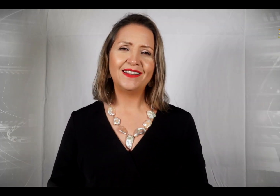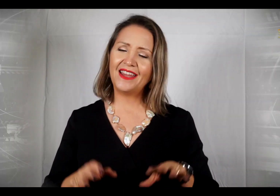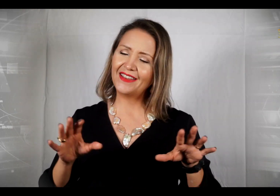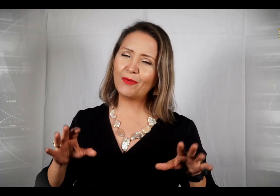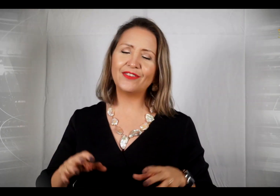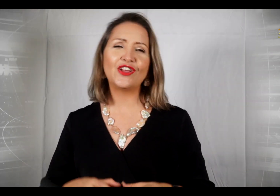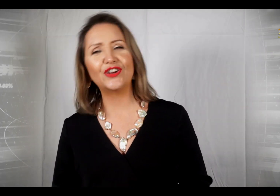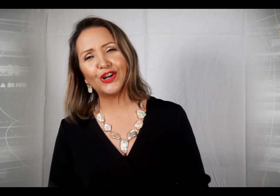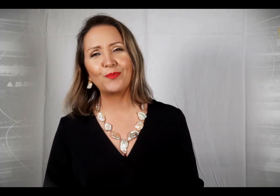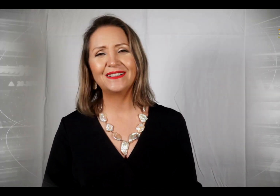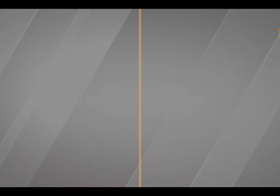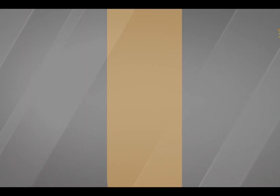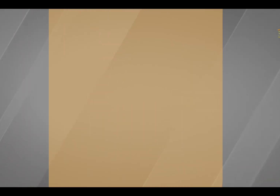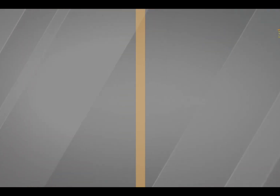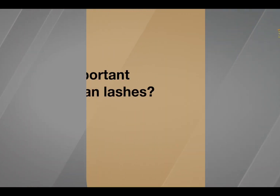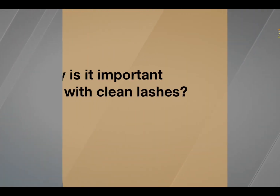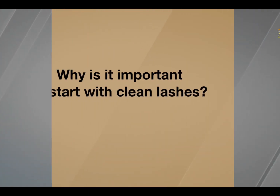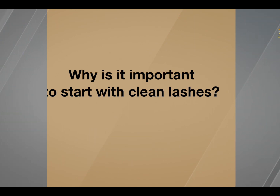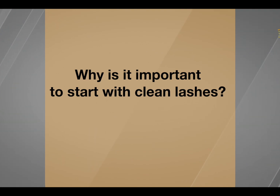and that way it's not going to clump.